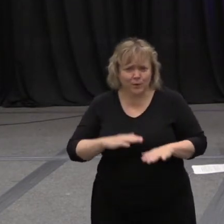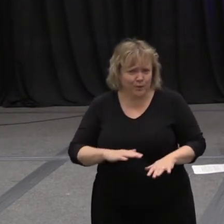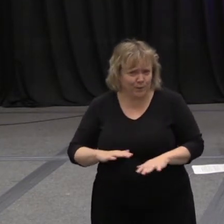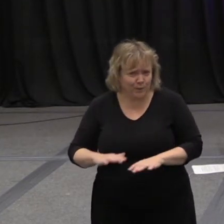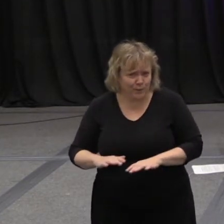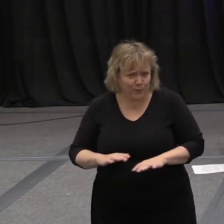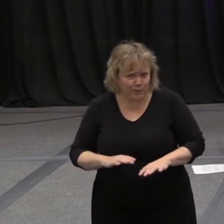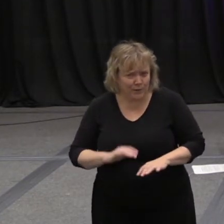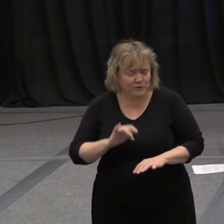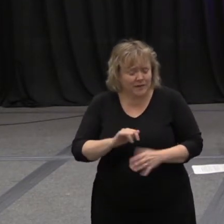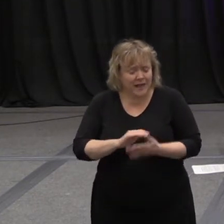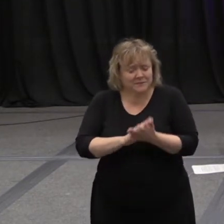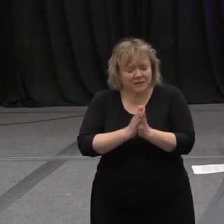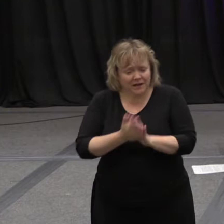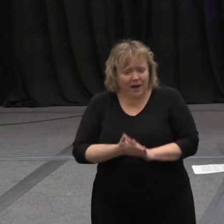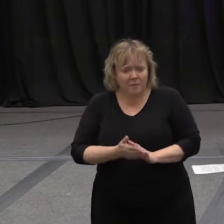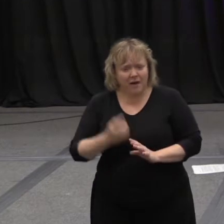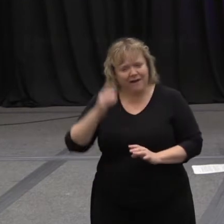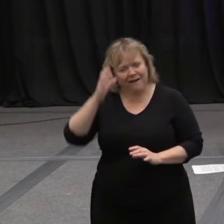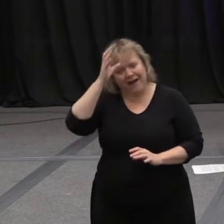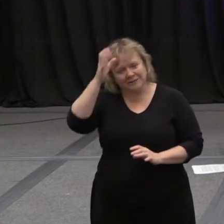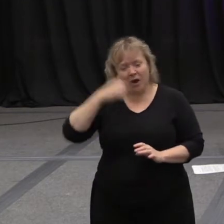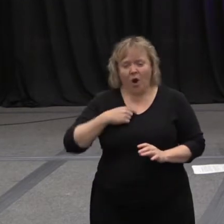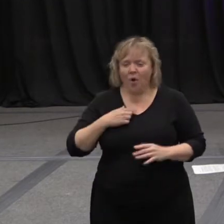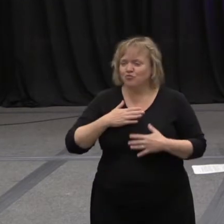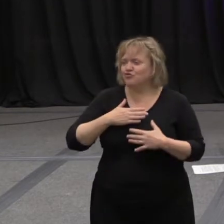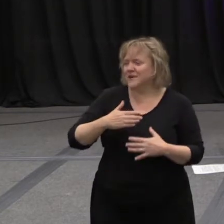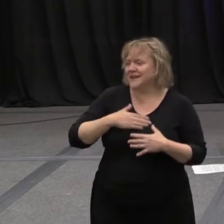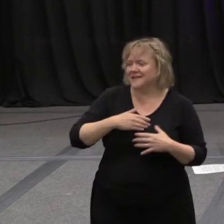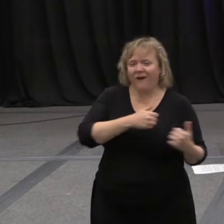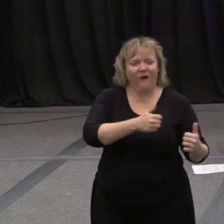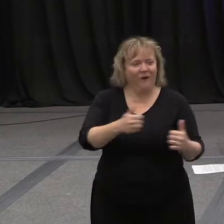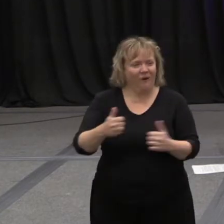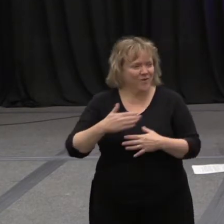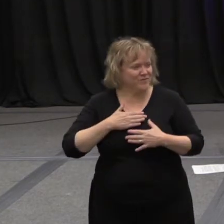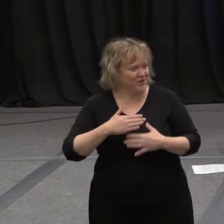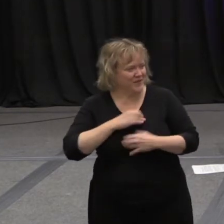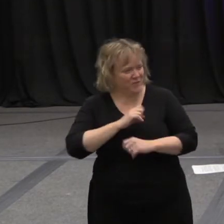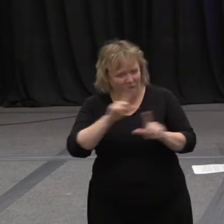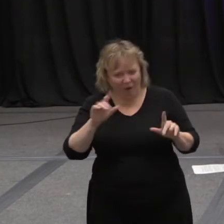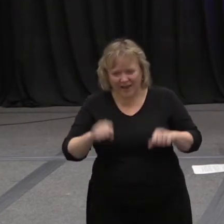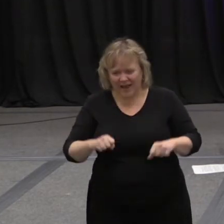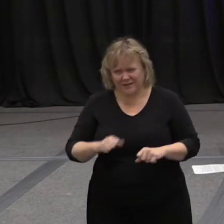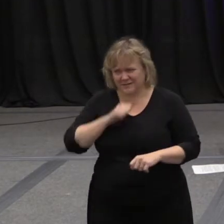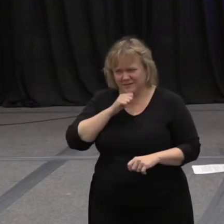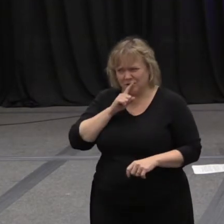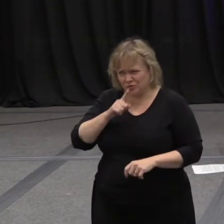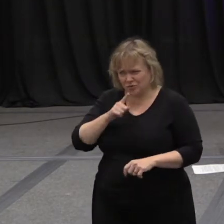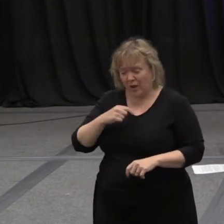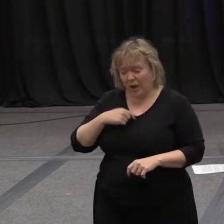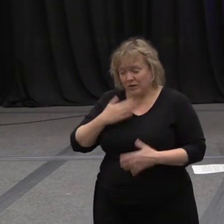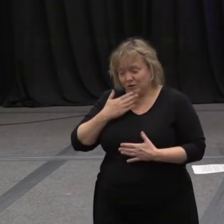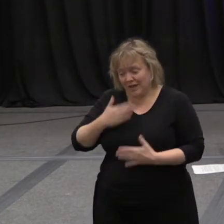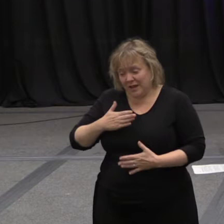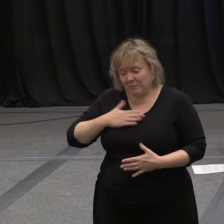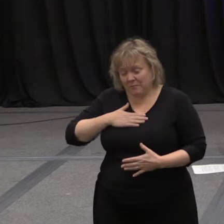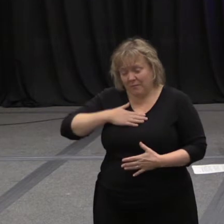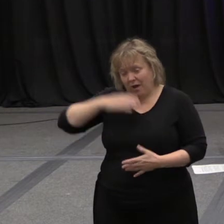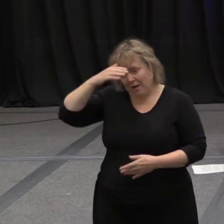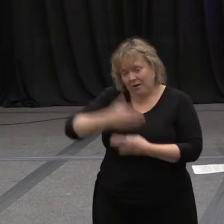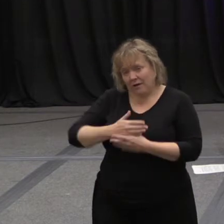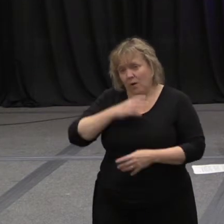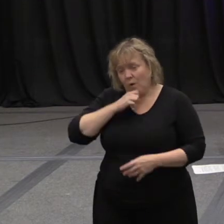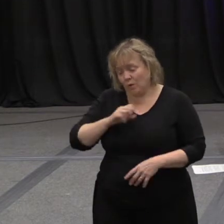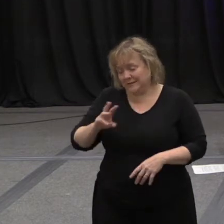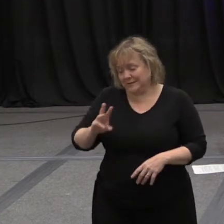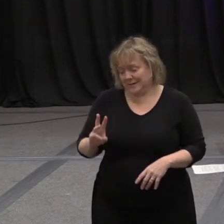become this universal, well, breathing's easy for everybody. It's not. And I really want to thank my 6-year-old son the other day,